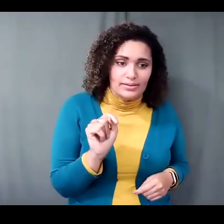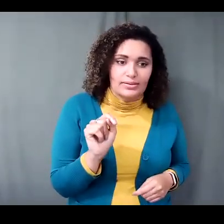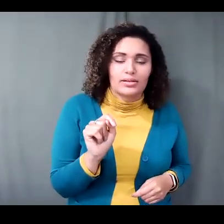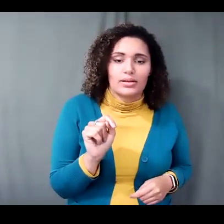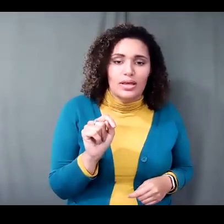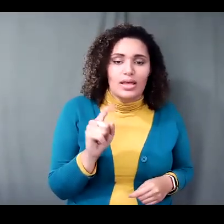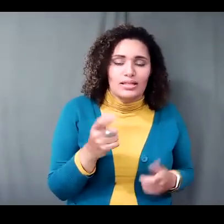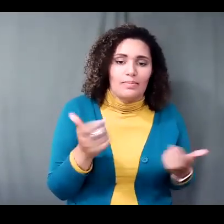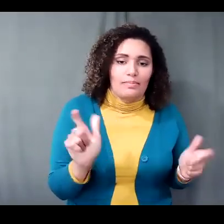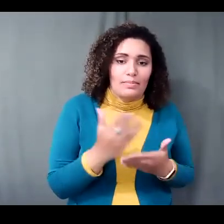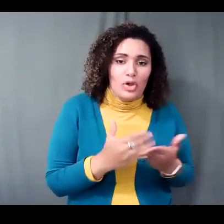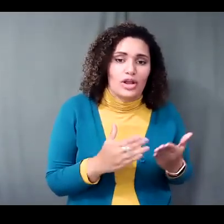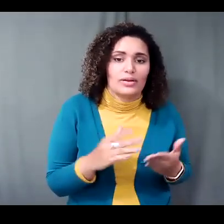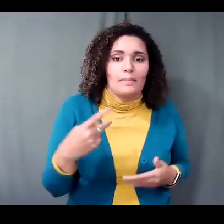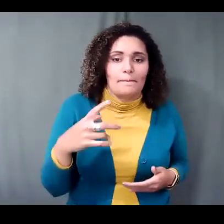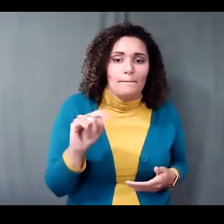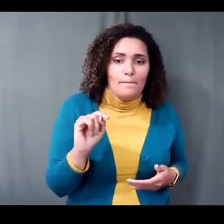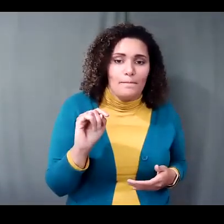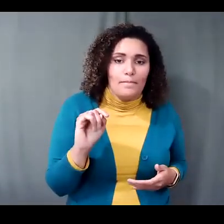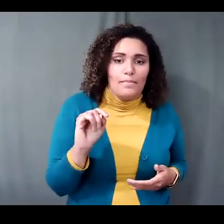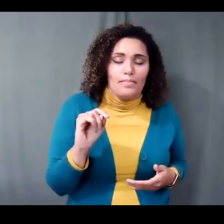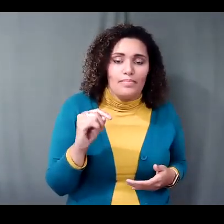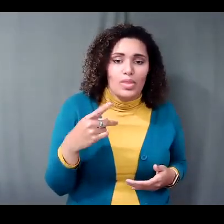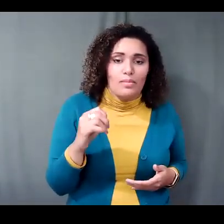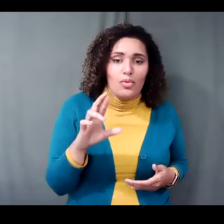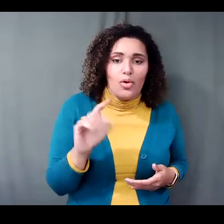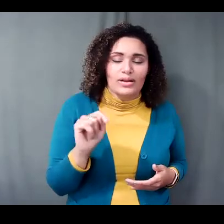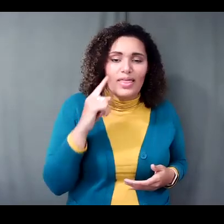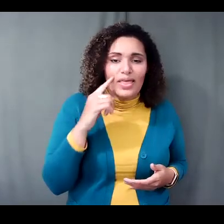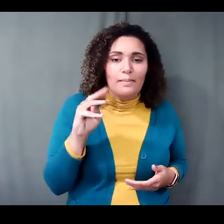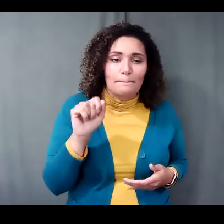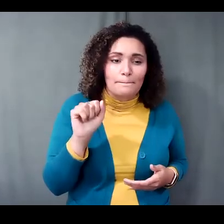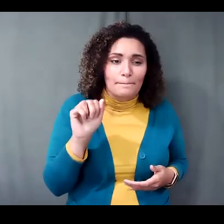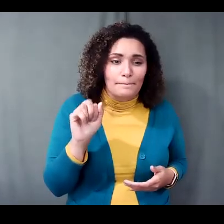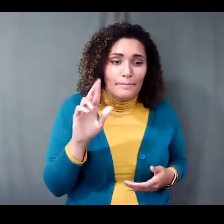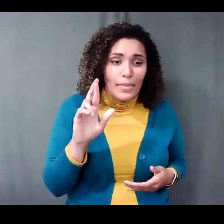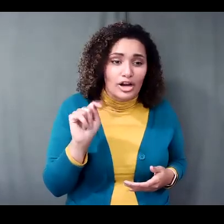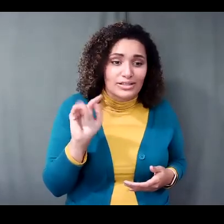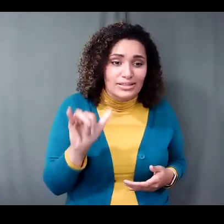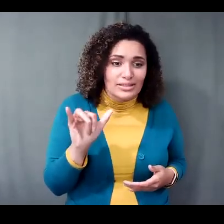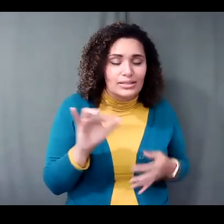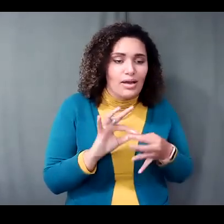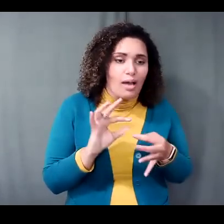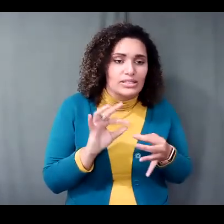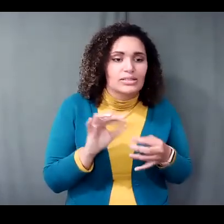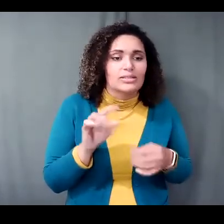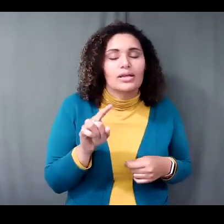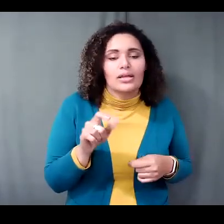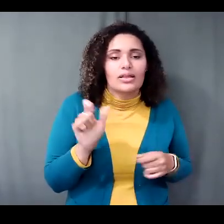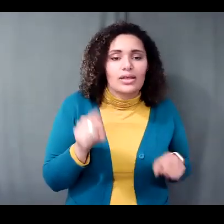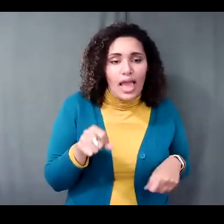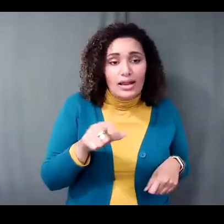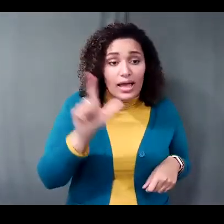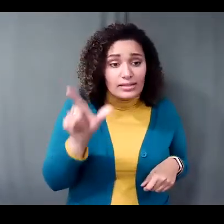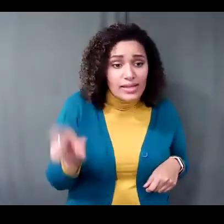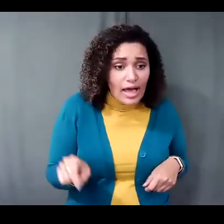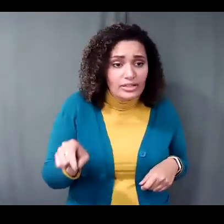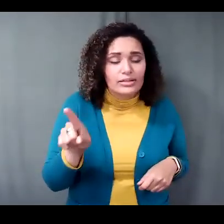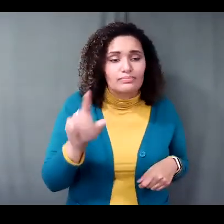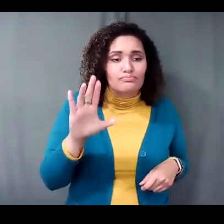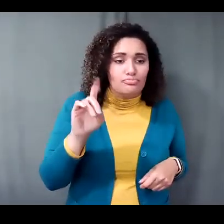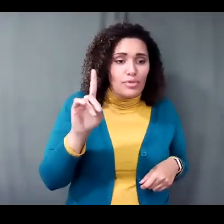be a tiny little bit for some of them. Yeah, a little bit of everything. Yeah, so that's sort of fun. So I feel like we've just graduated from reserve ruby to all the way